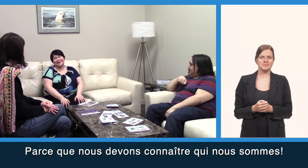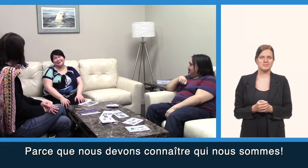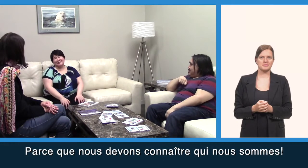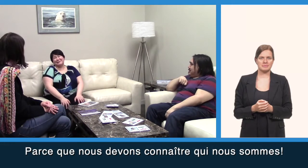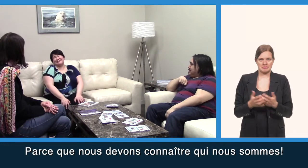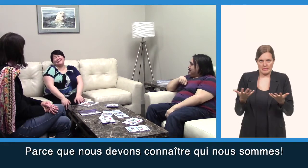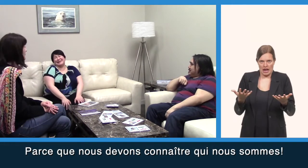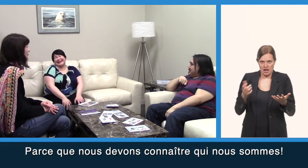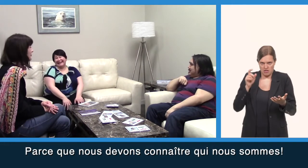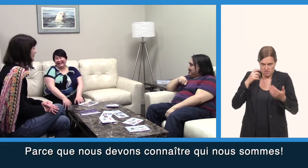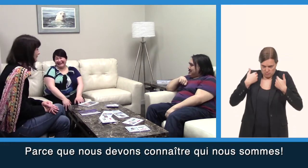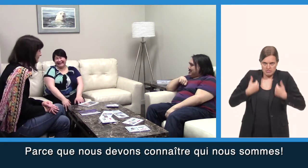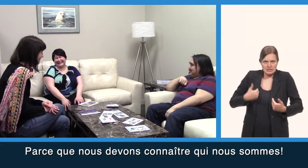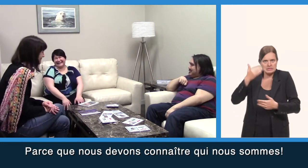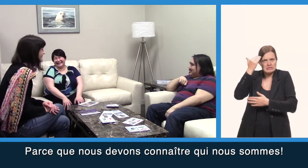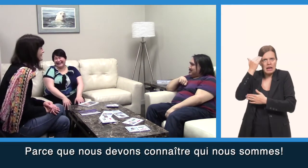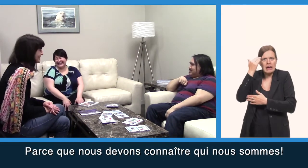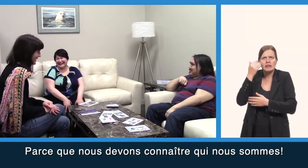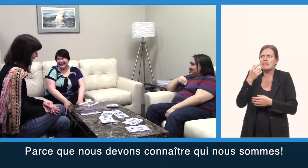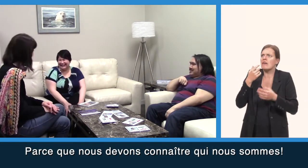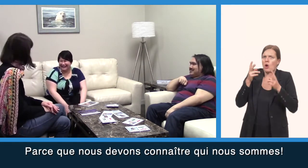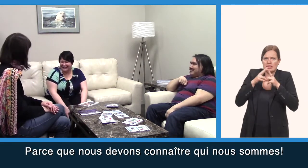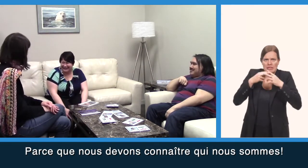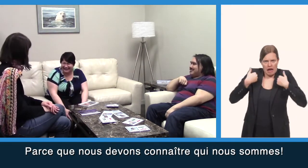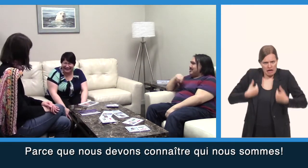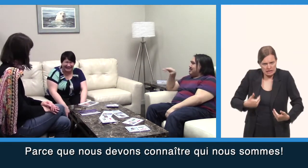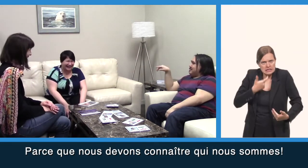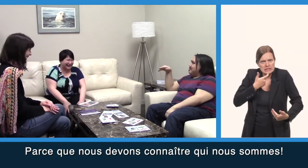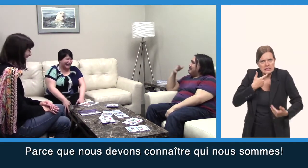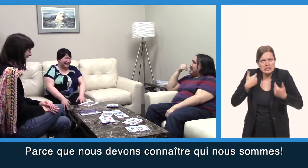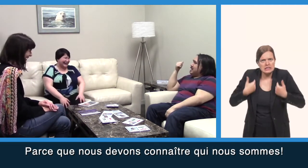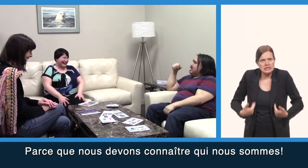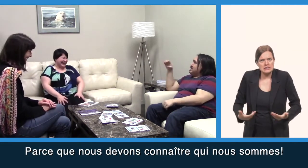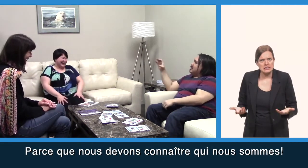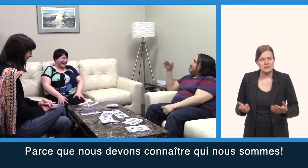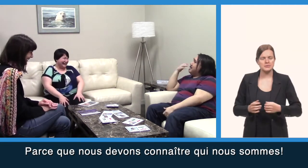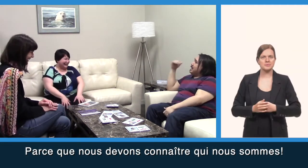because we need to know who we are.